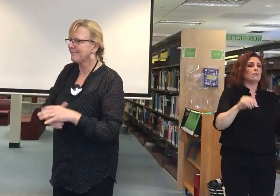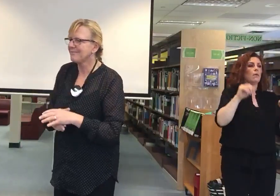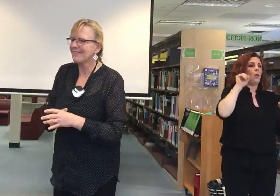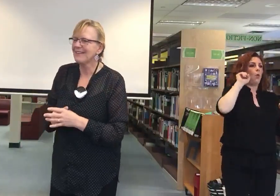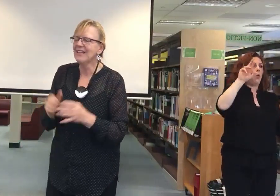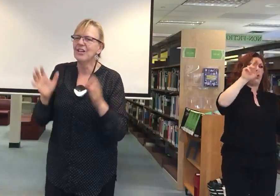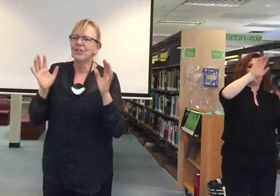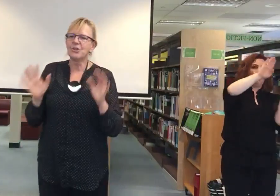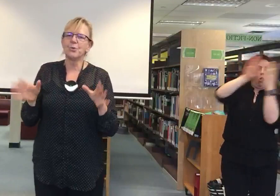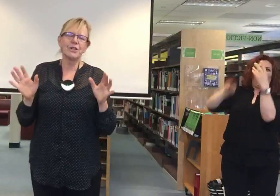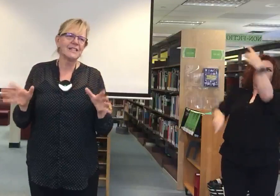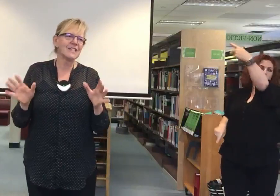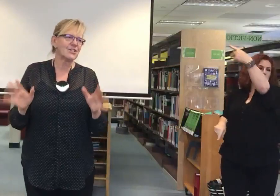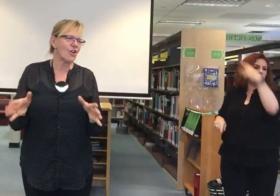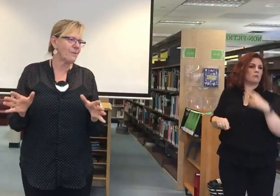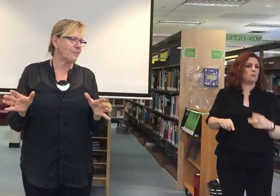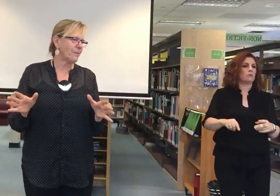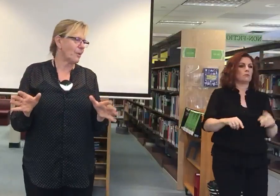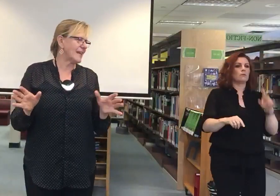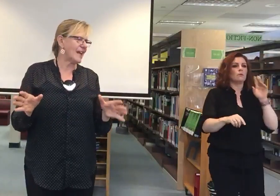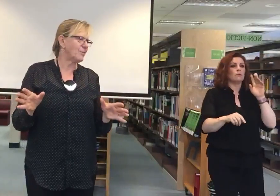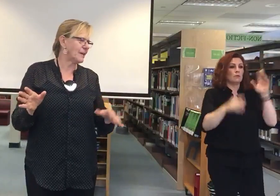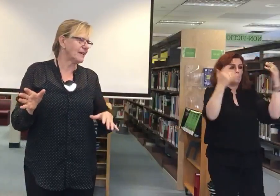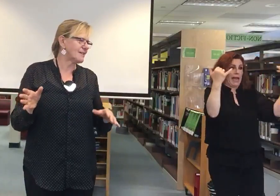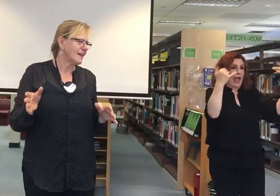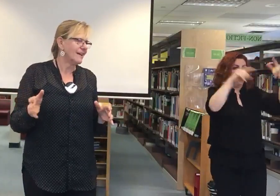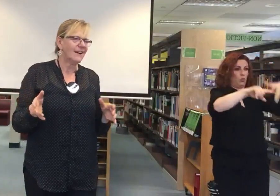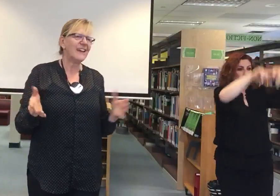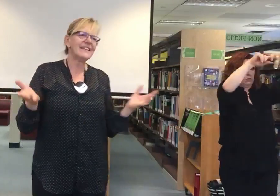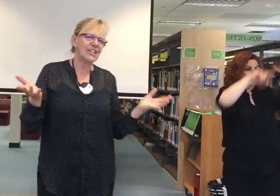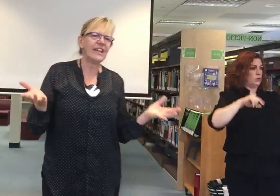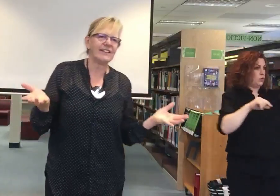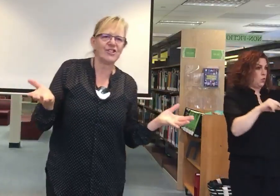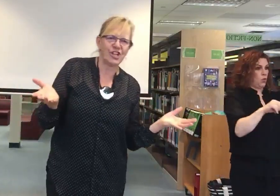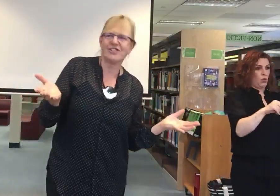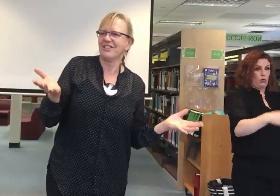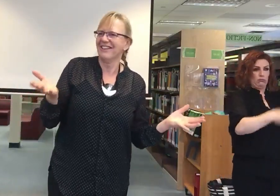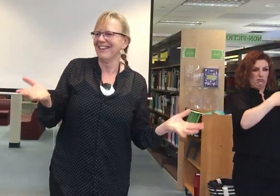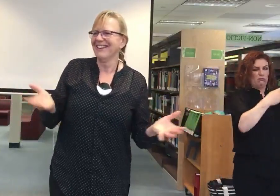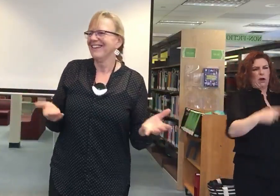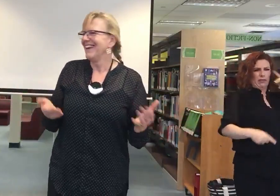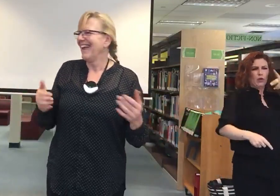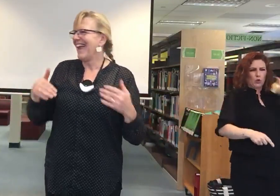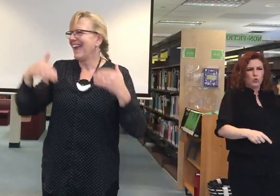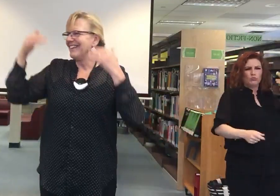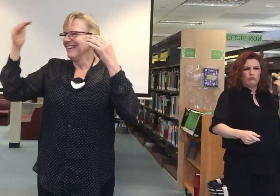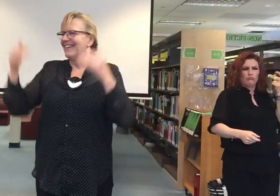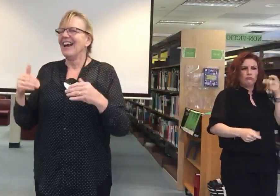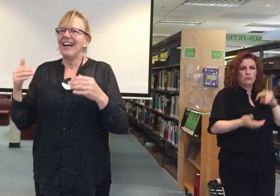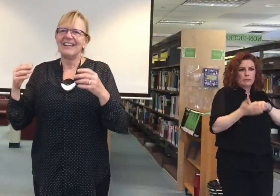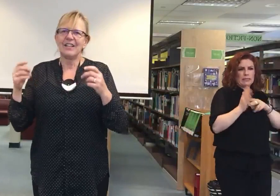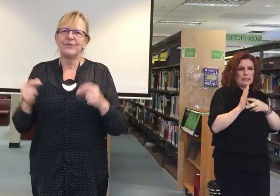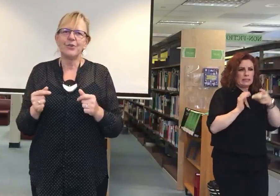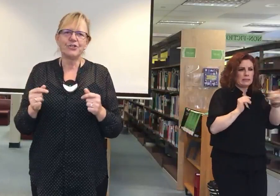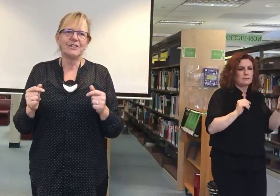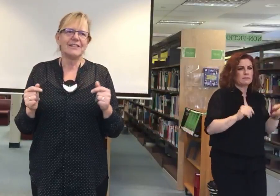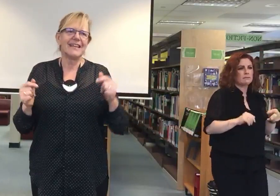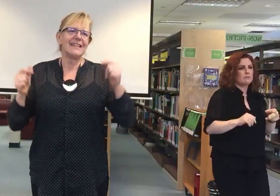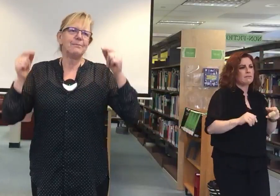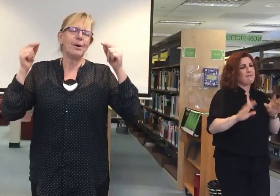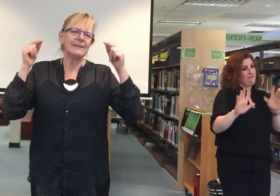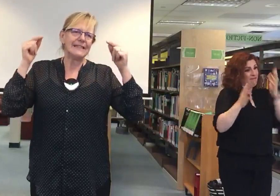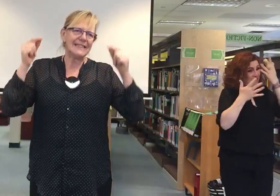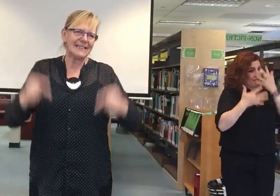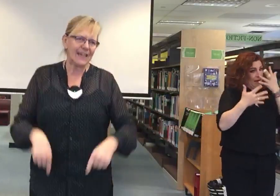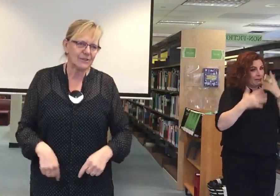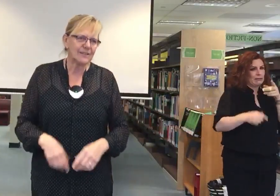way. So we're gonna stop right now because I think you get the gist. And it's unfortunate